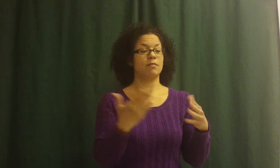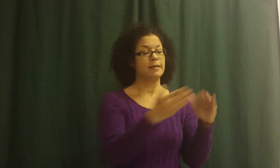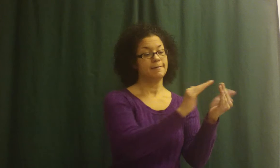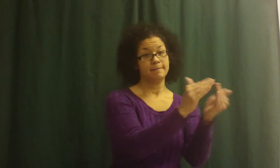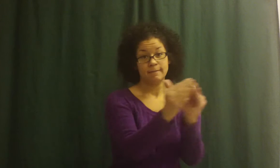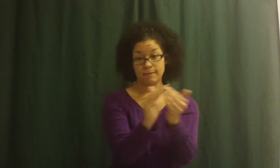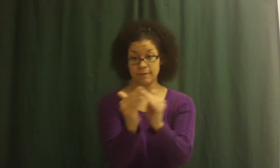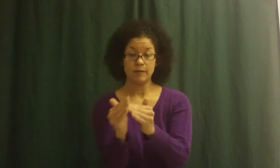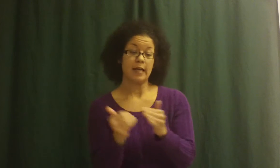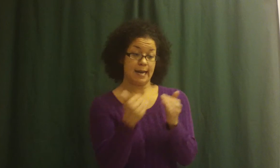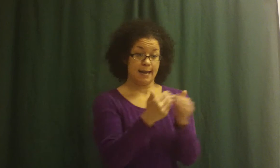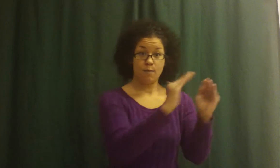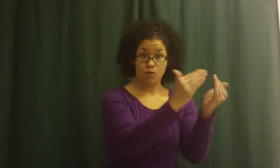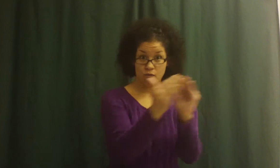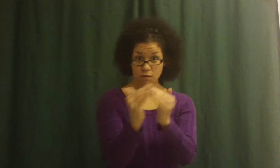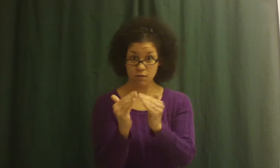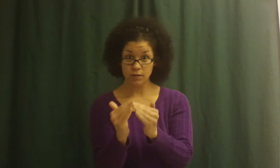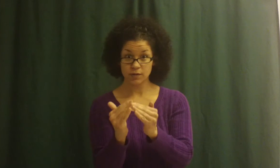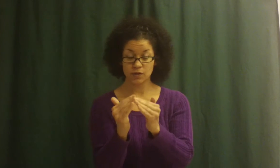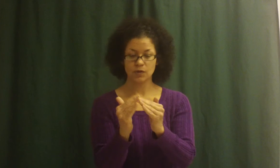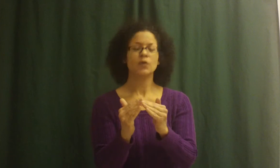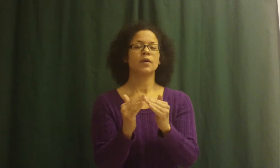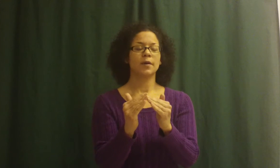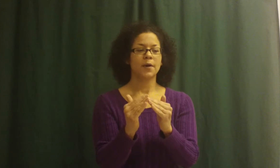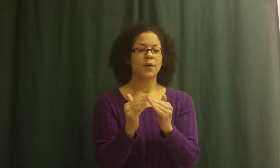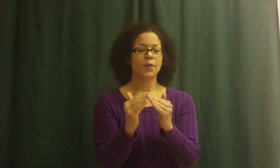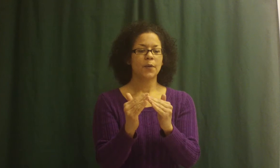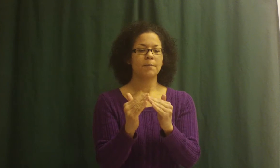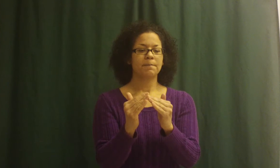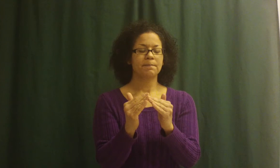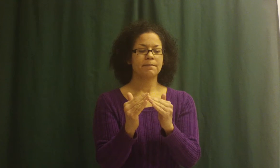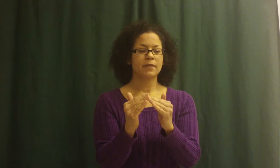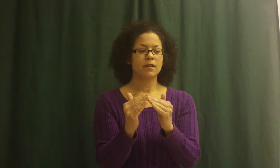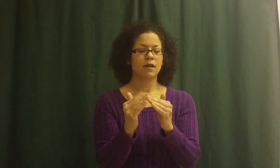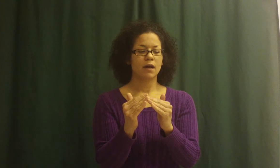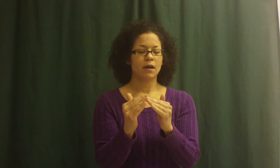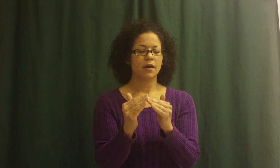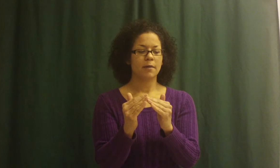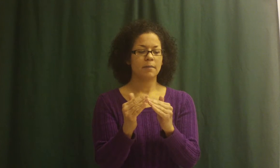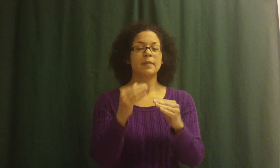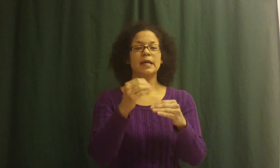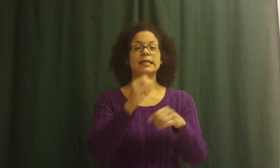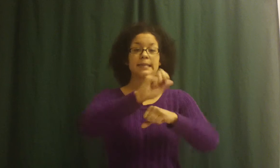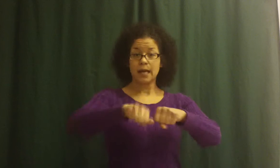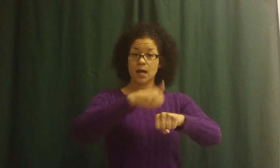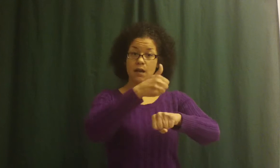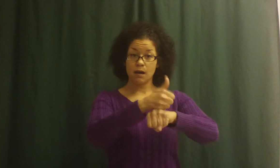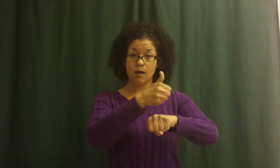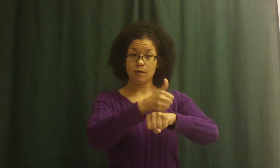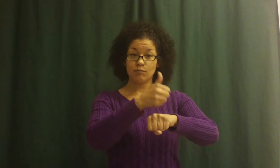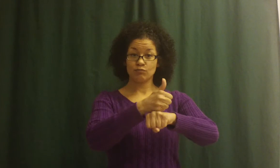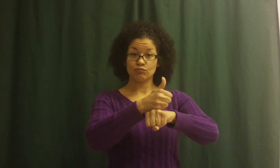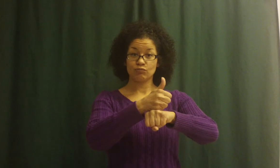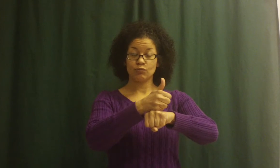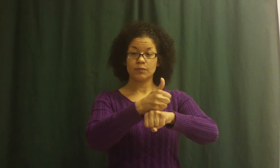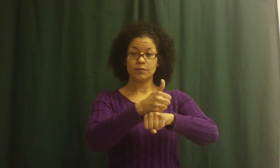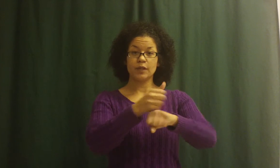Instead of having streets like in most cities that are parallel to each other and then perpendicular with a lot